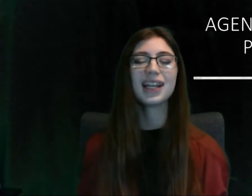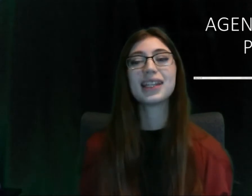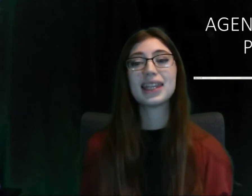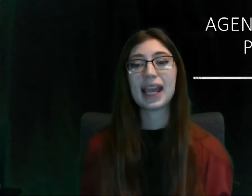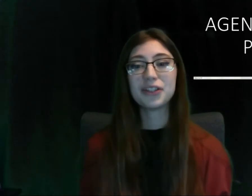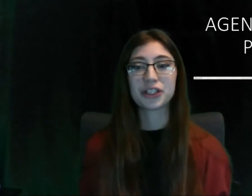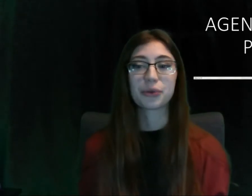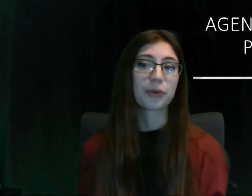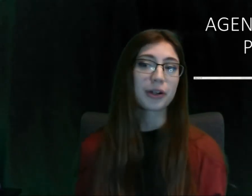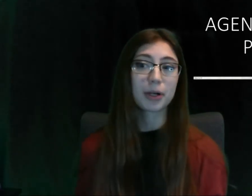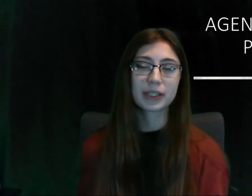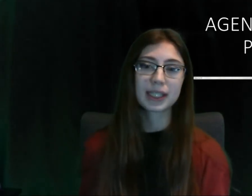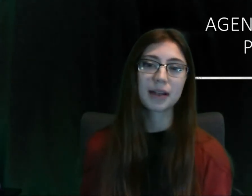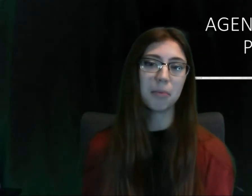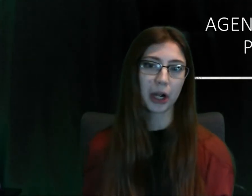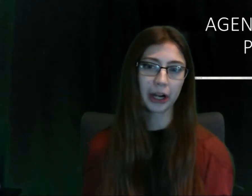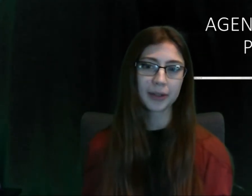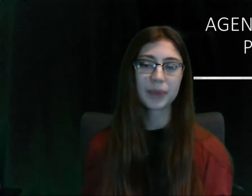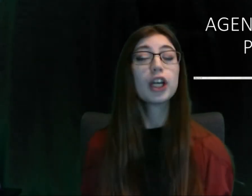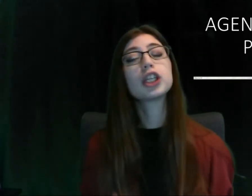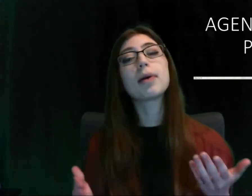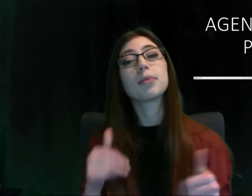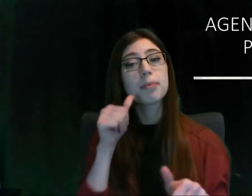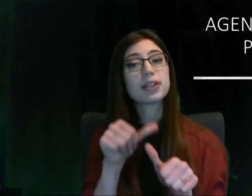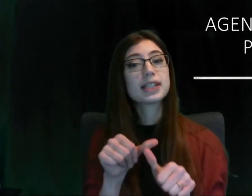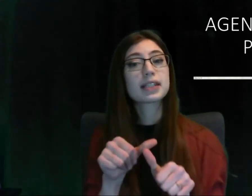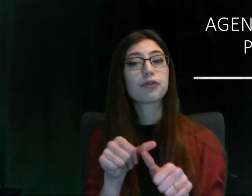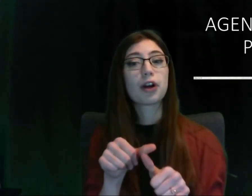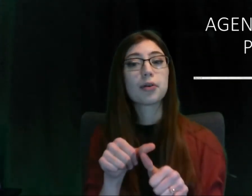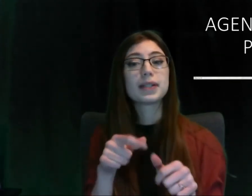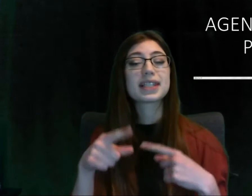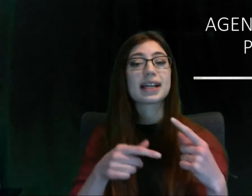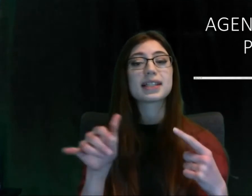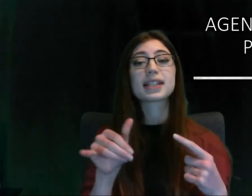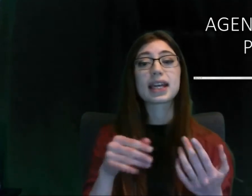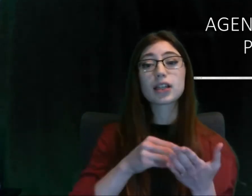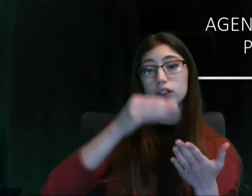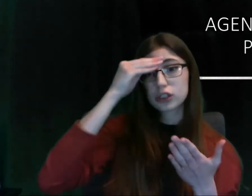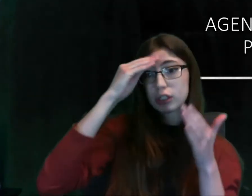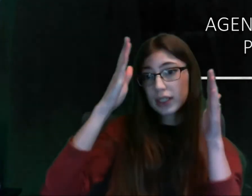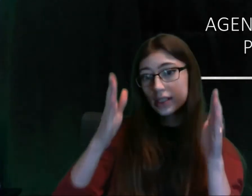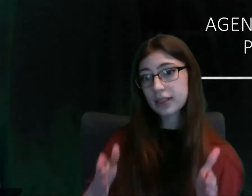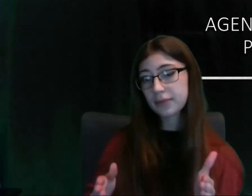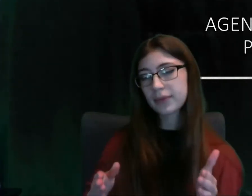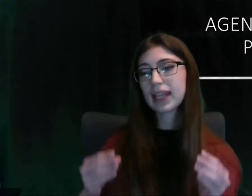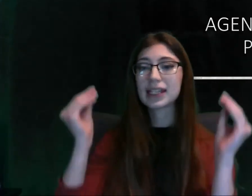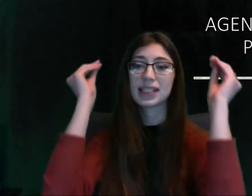The agent or person marker. You might remember this from signs like student and